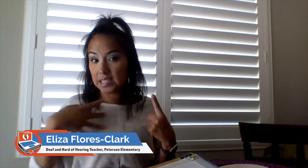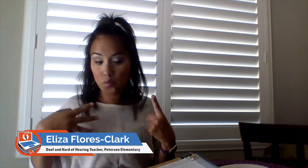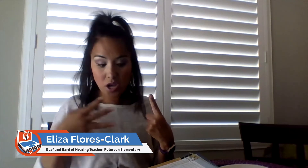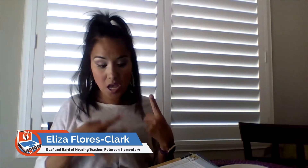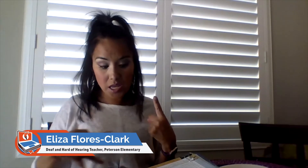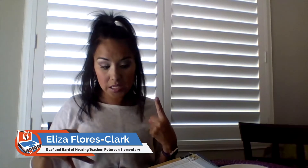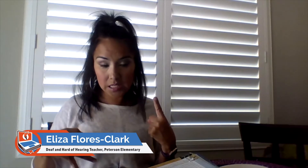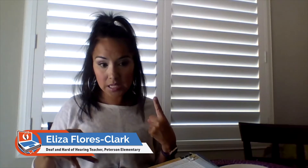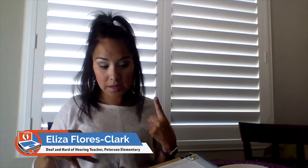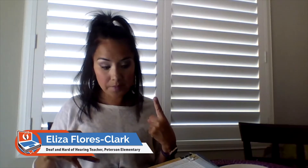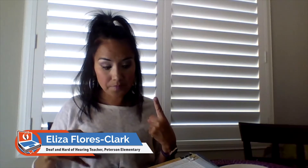Zebras,